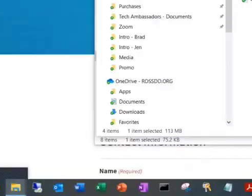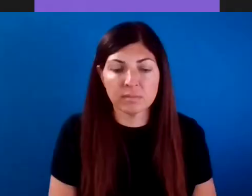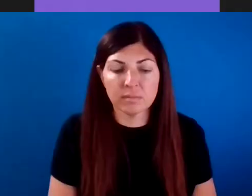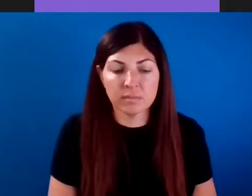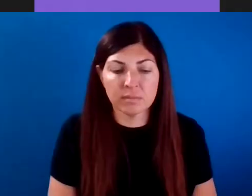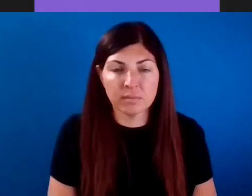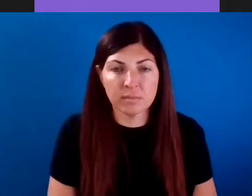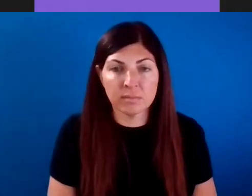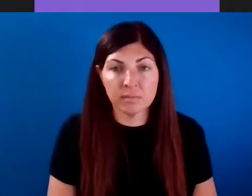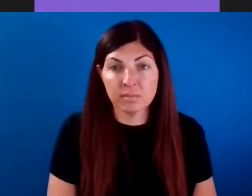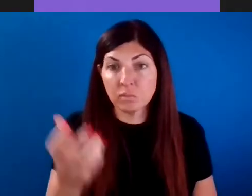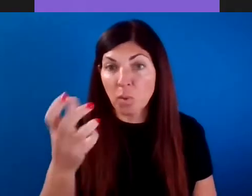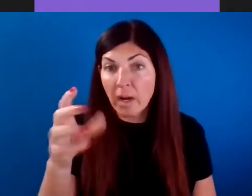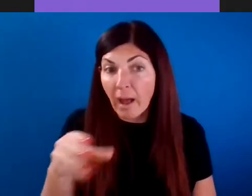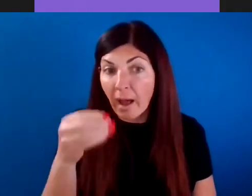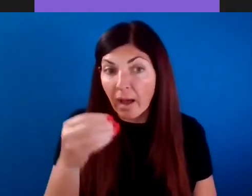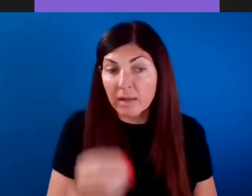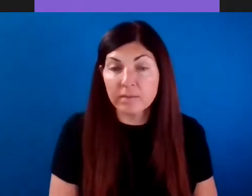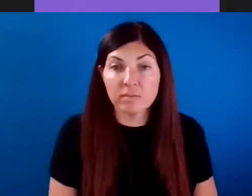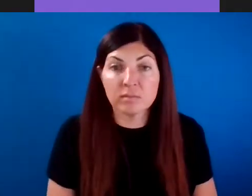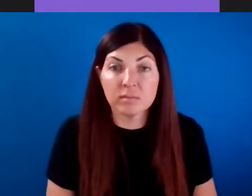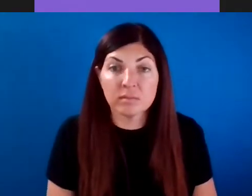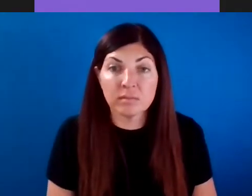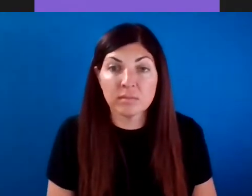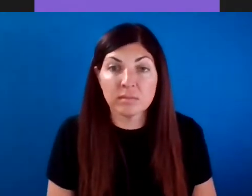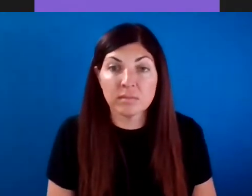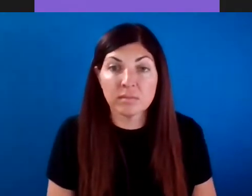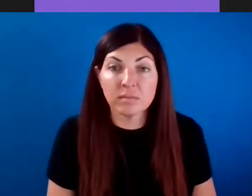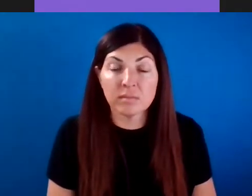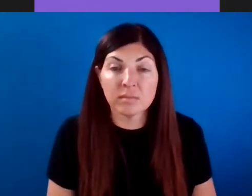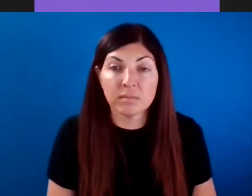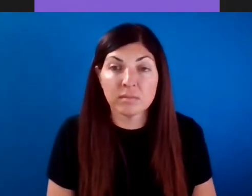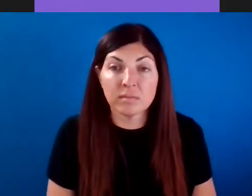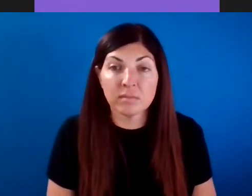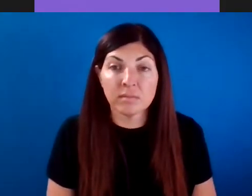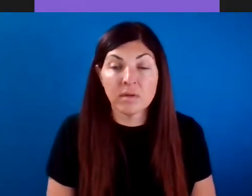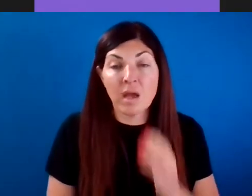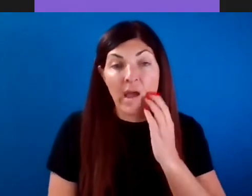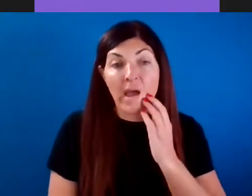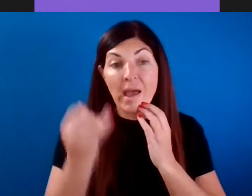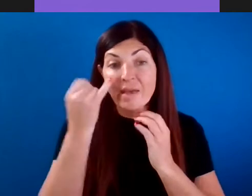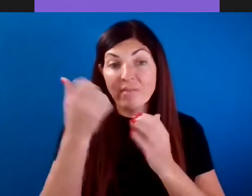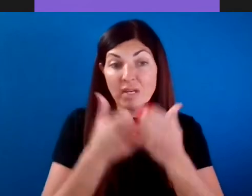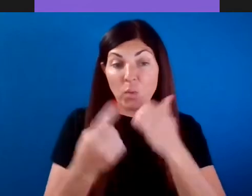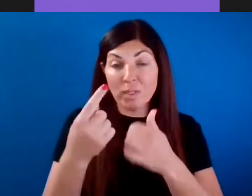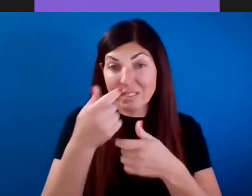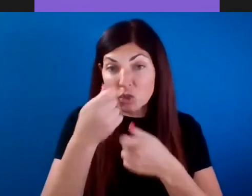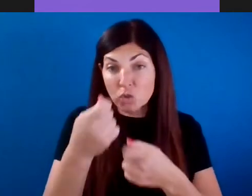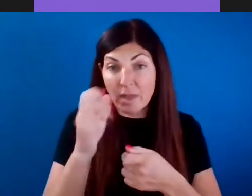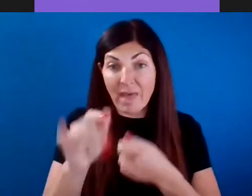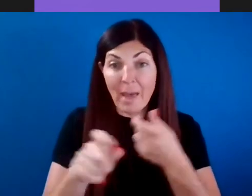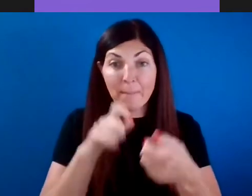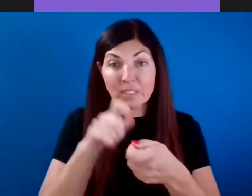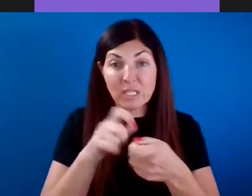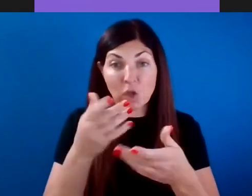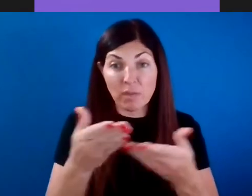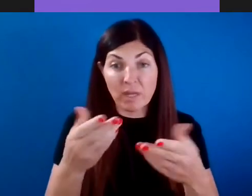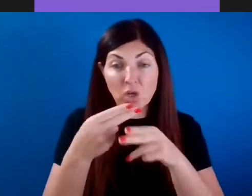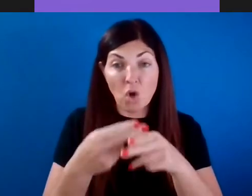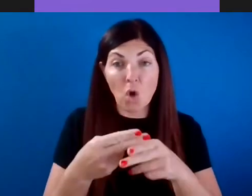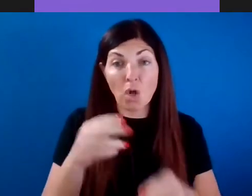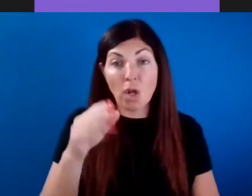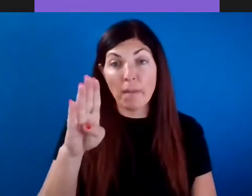All right. Anything you want to add to that, Jen? So if anyone is interested in something like that, that particular item is called a bed